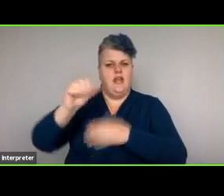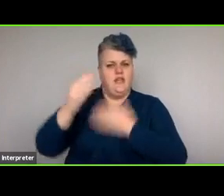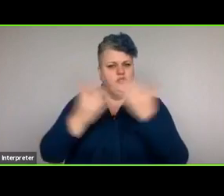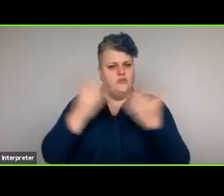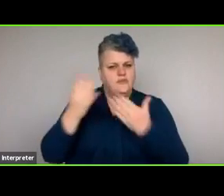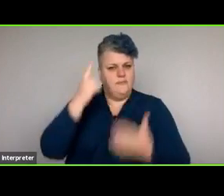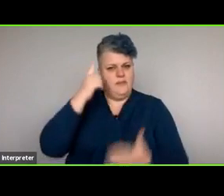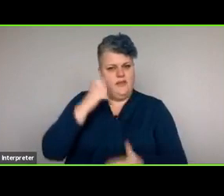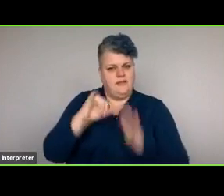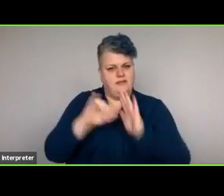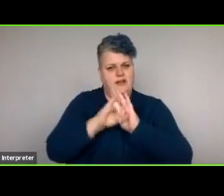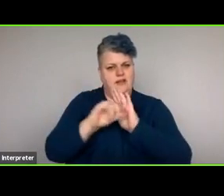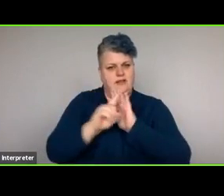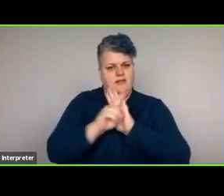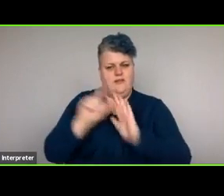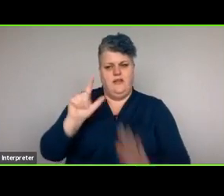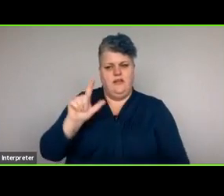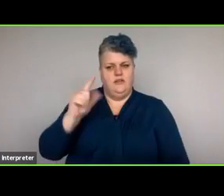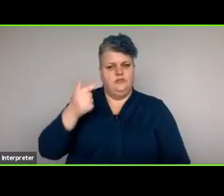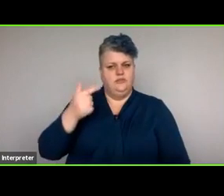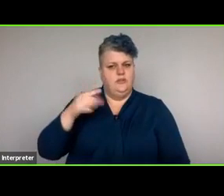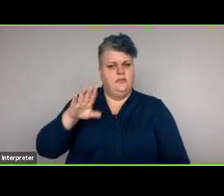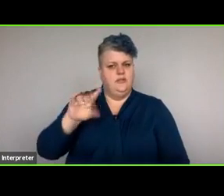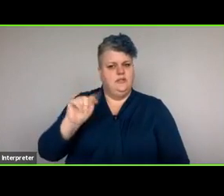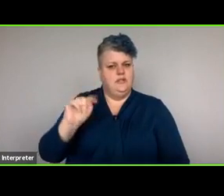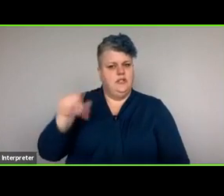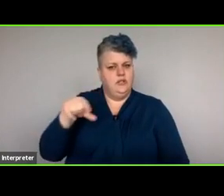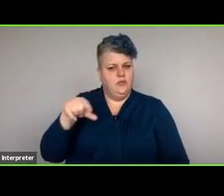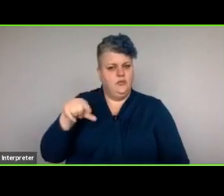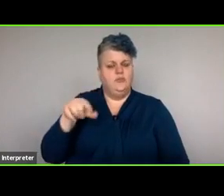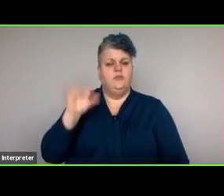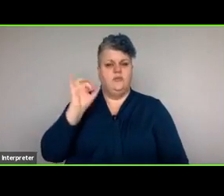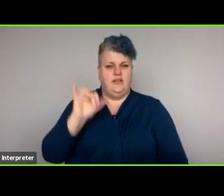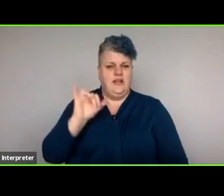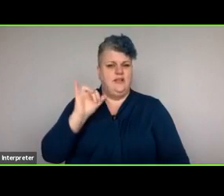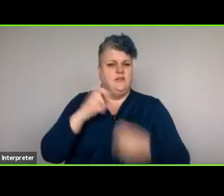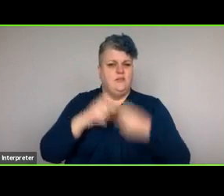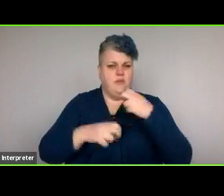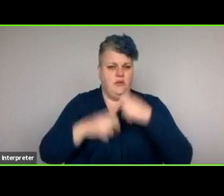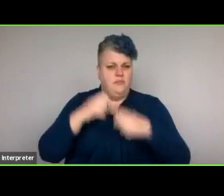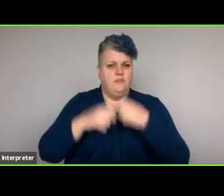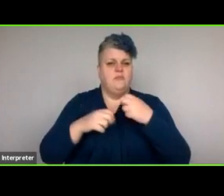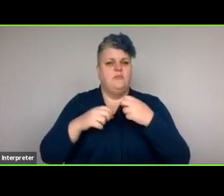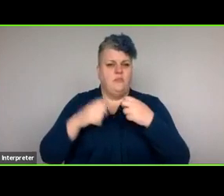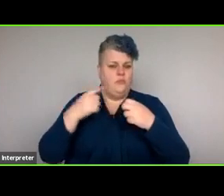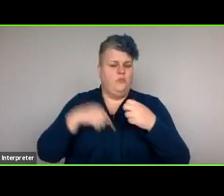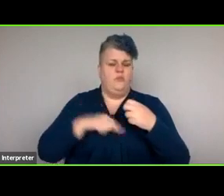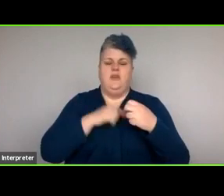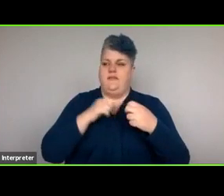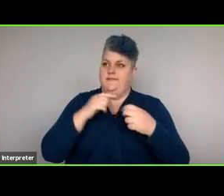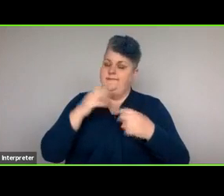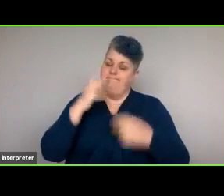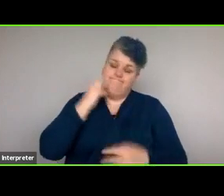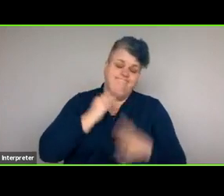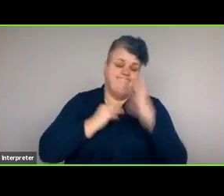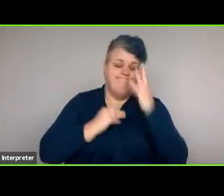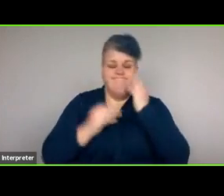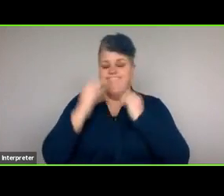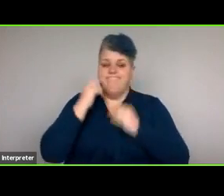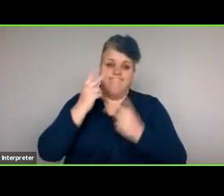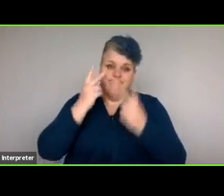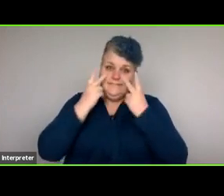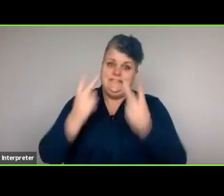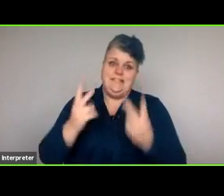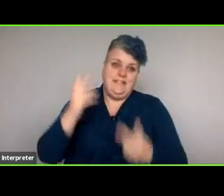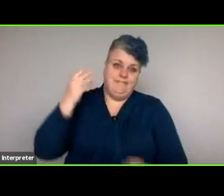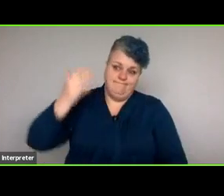they identify as LGBTQ. This is a problem that we've been plagued with in the past, and I'm sure that will continue